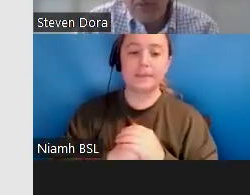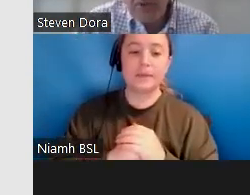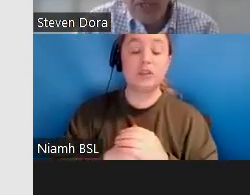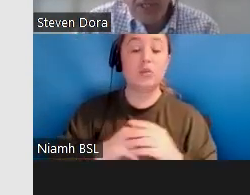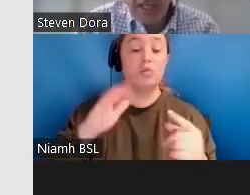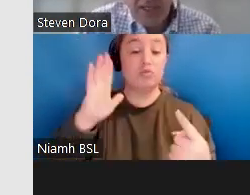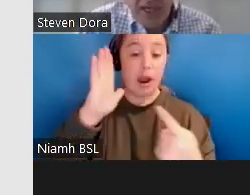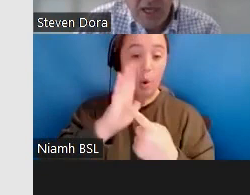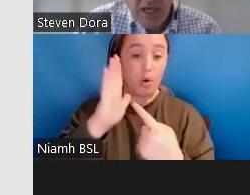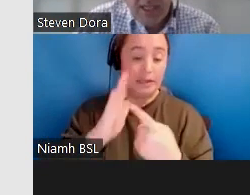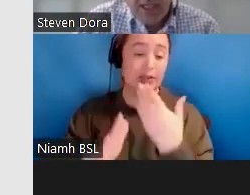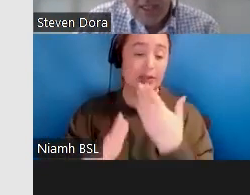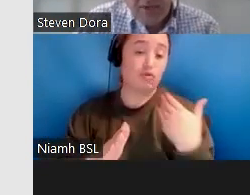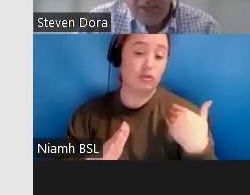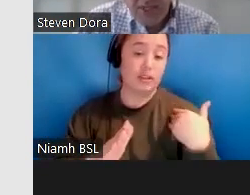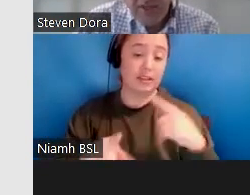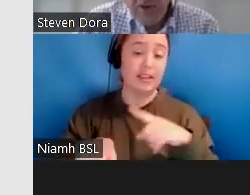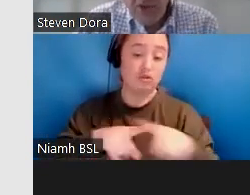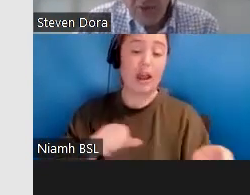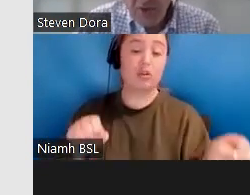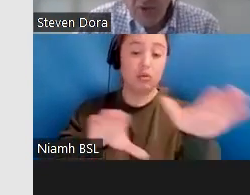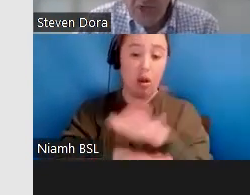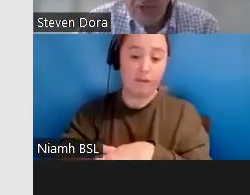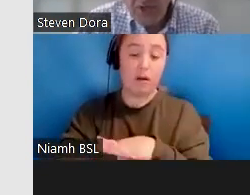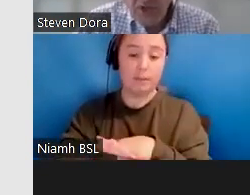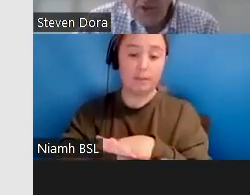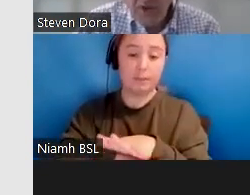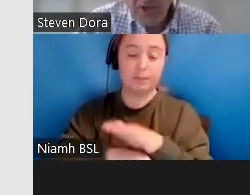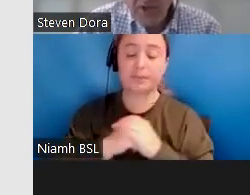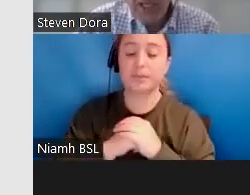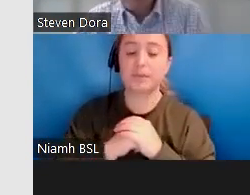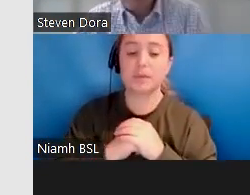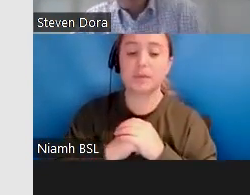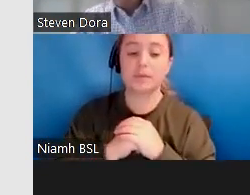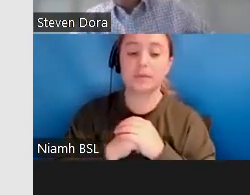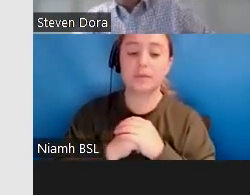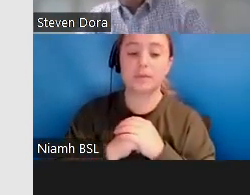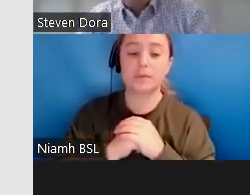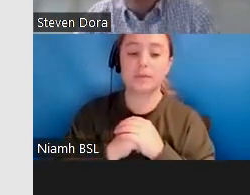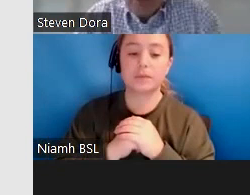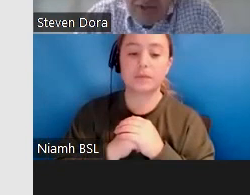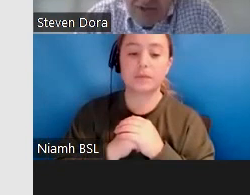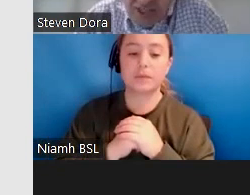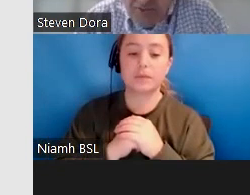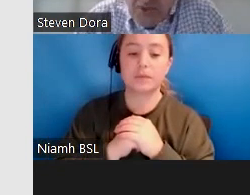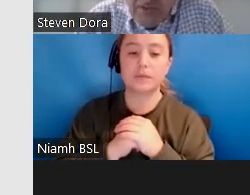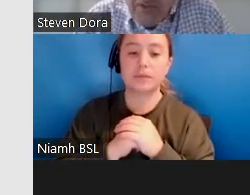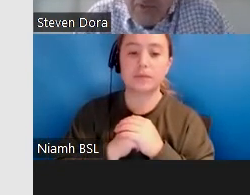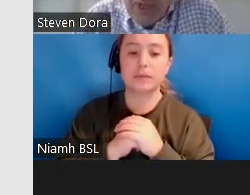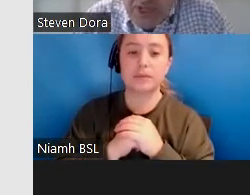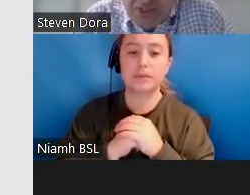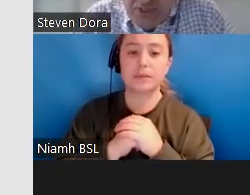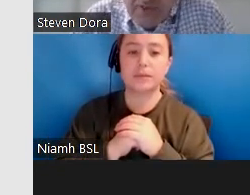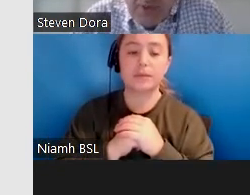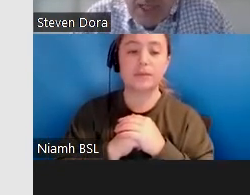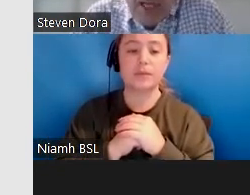address most recently. It's really just to say a few words about what we currently know about priorities under the current Accessible Travel Framework